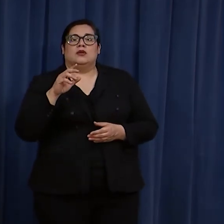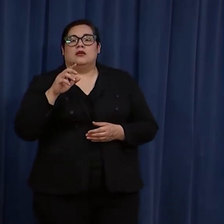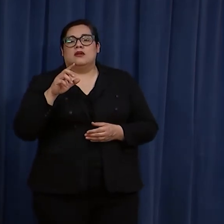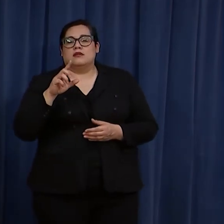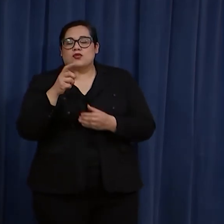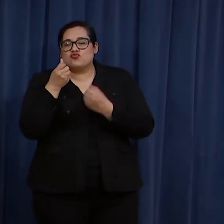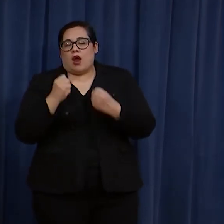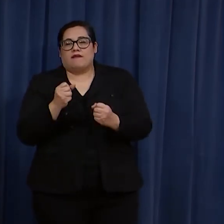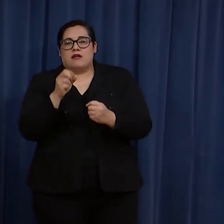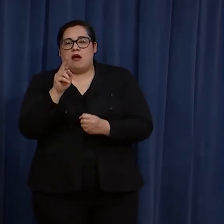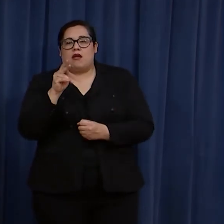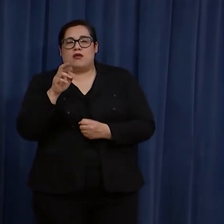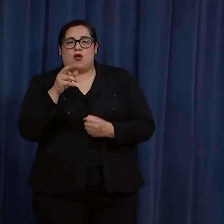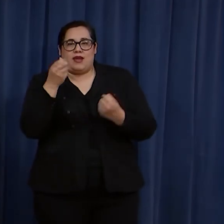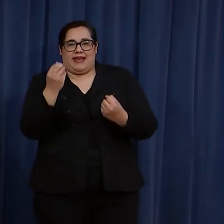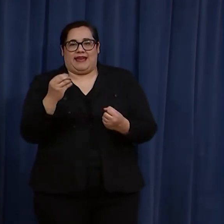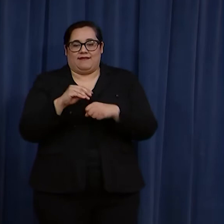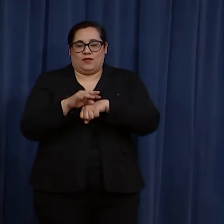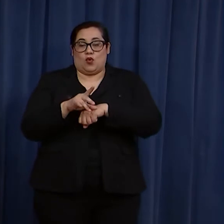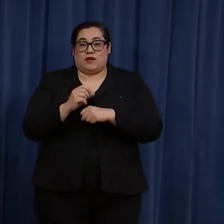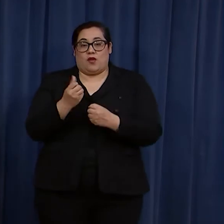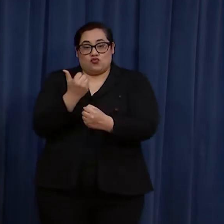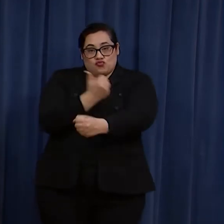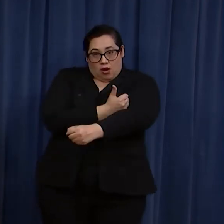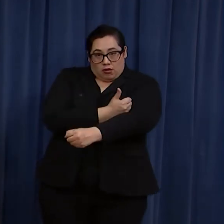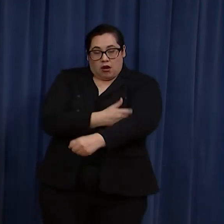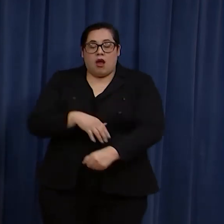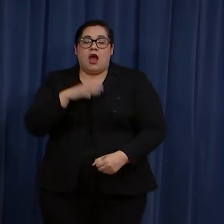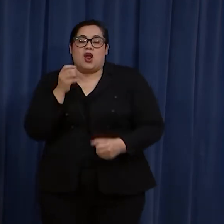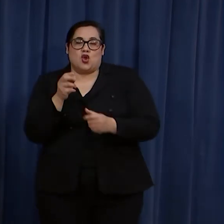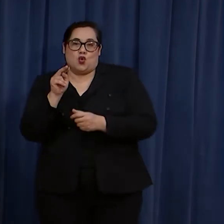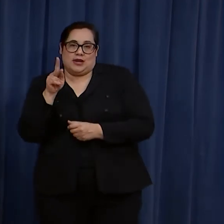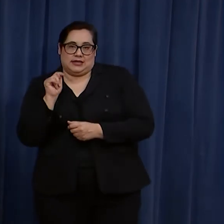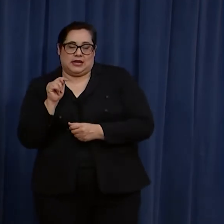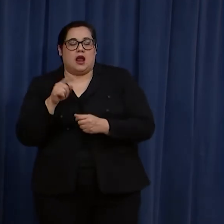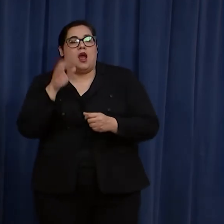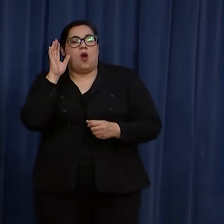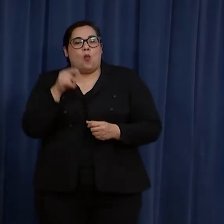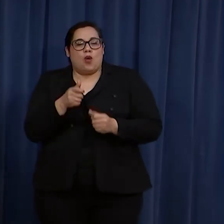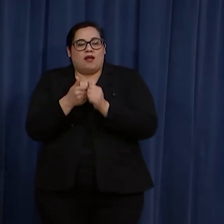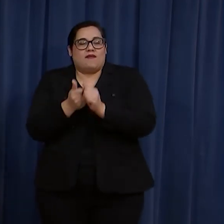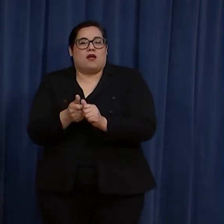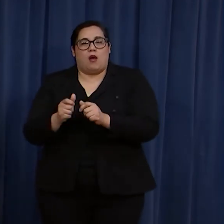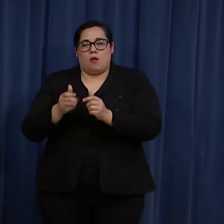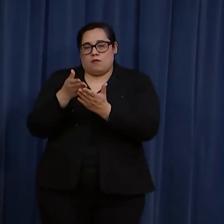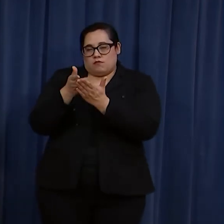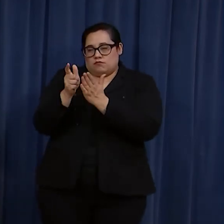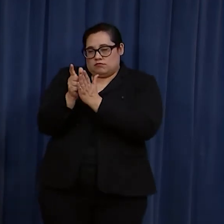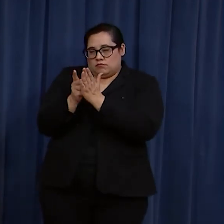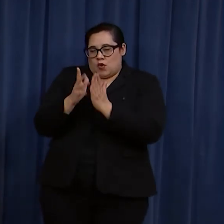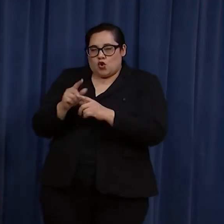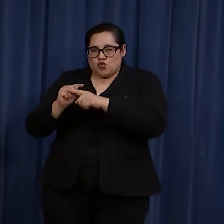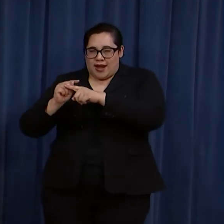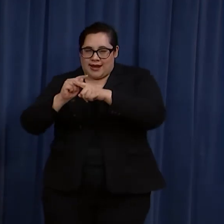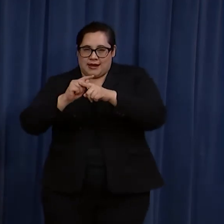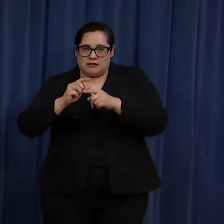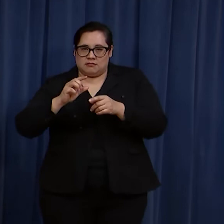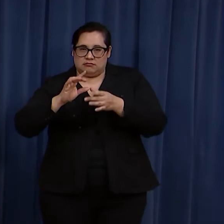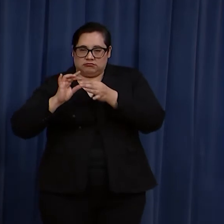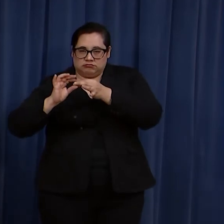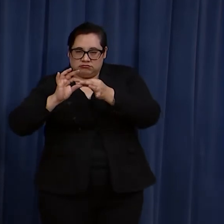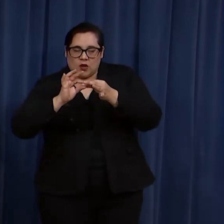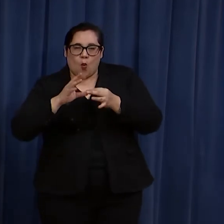unit, is going to work with the California Traffic Safety Resource Prosecutor Training Network. We're working to